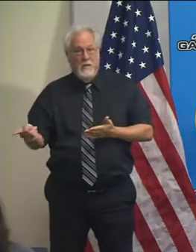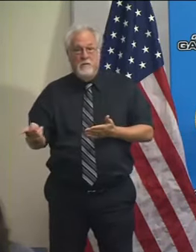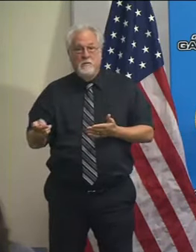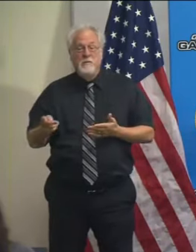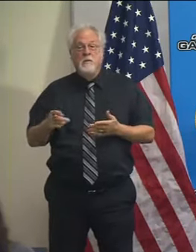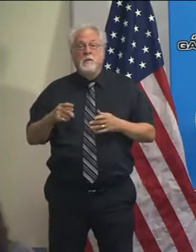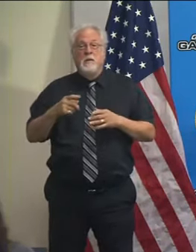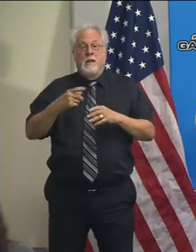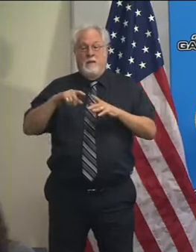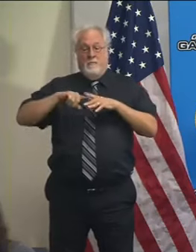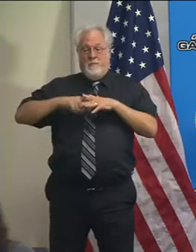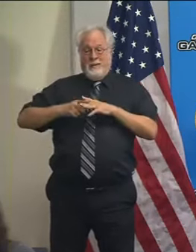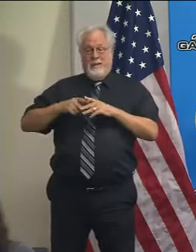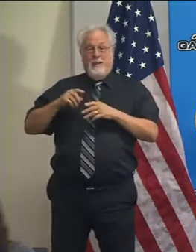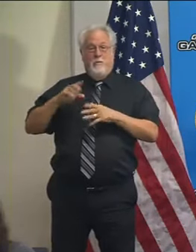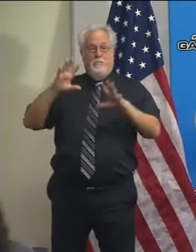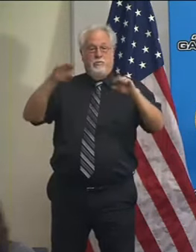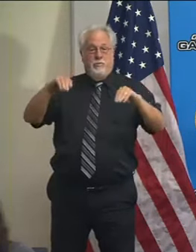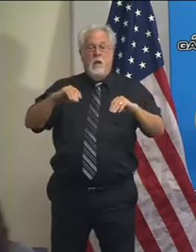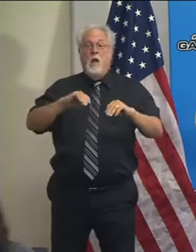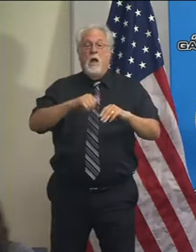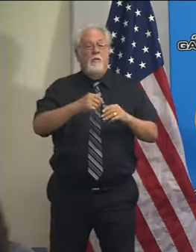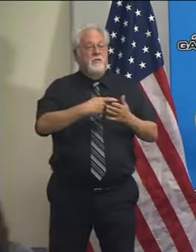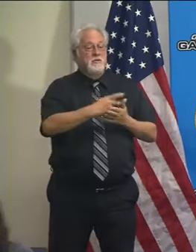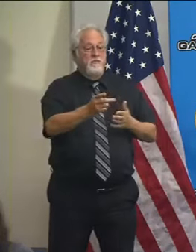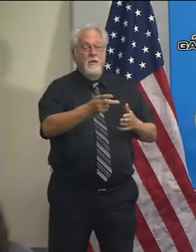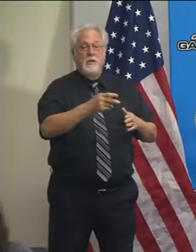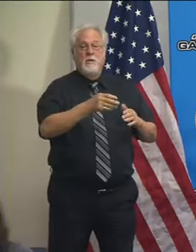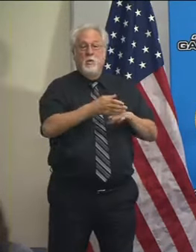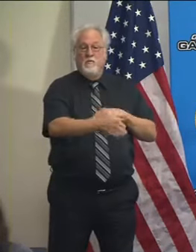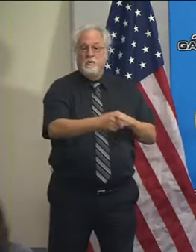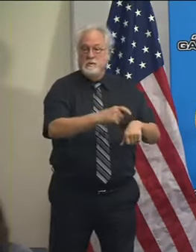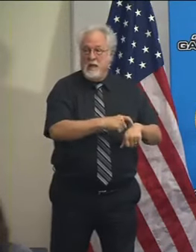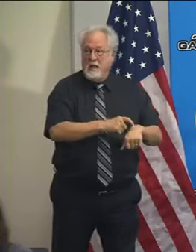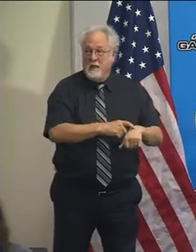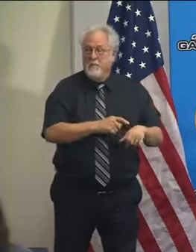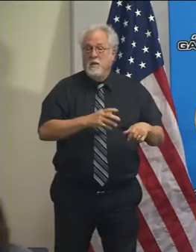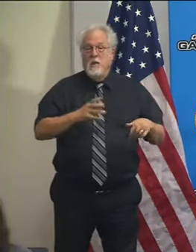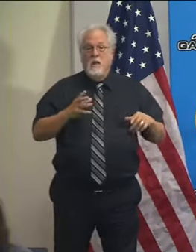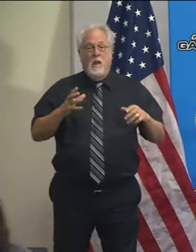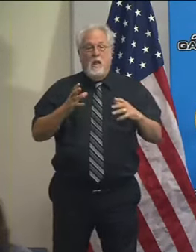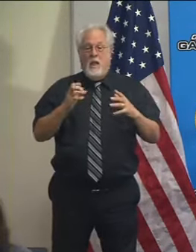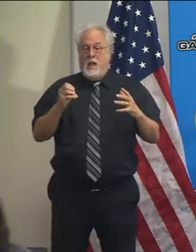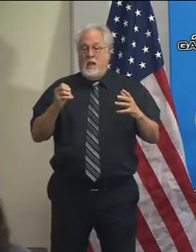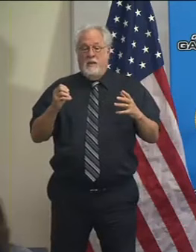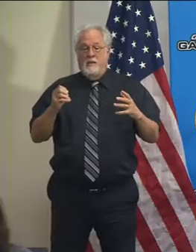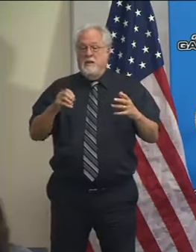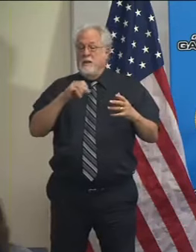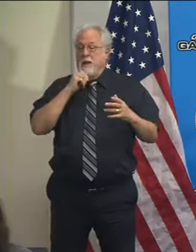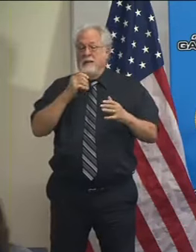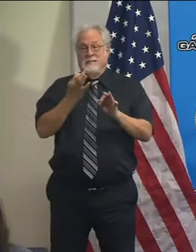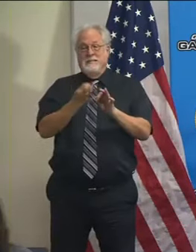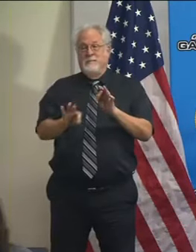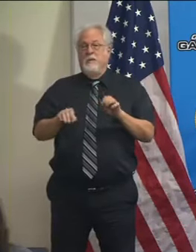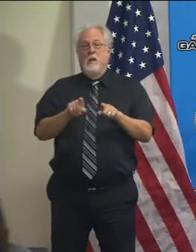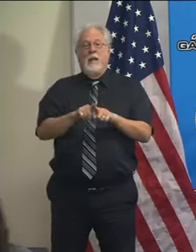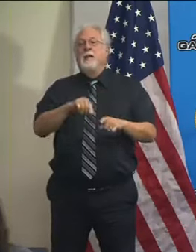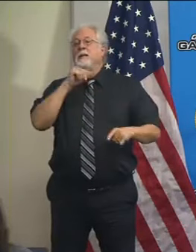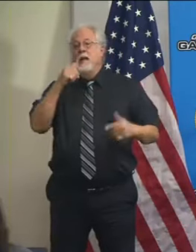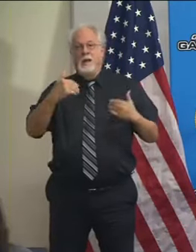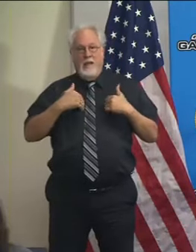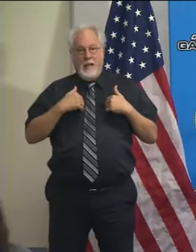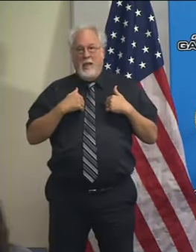onset of the loss of power. Others failed over time. And so it's not quite as simple as not having them